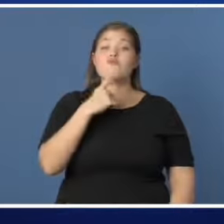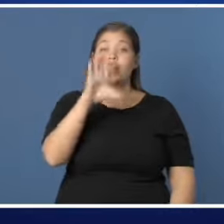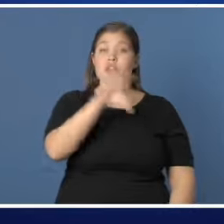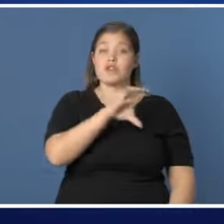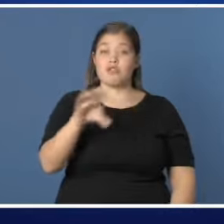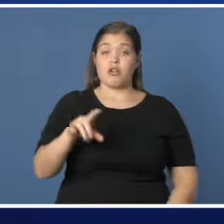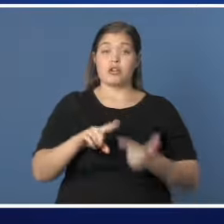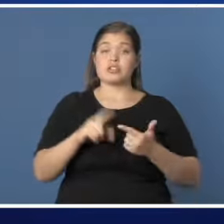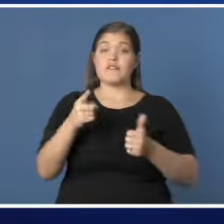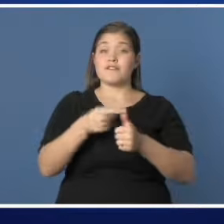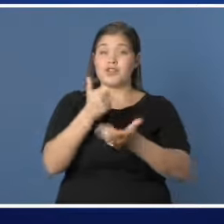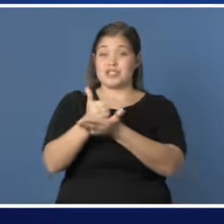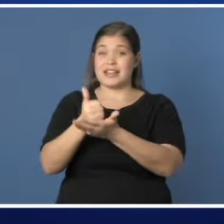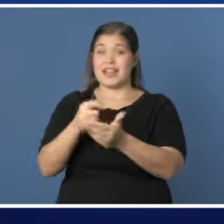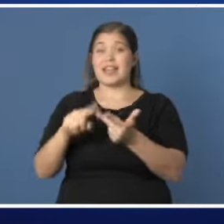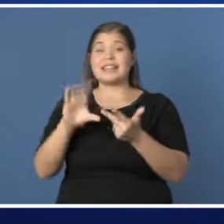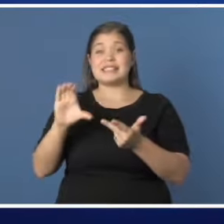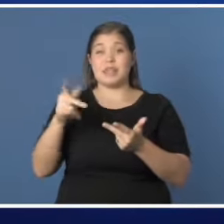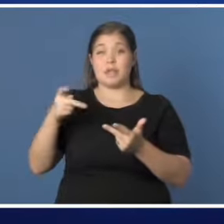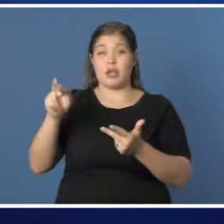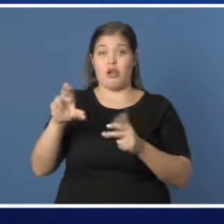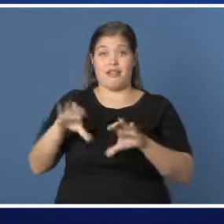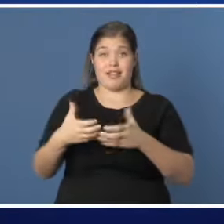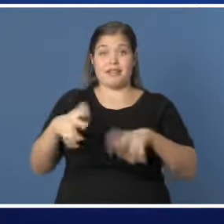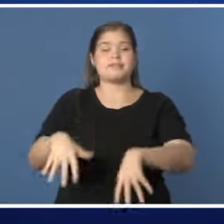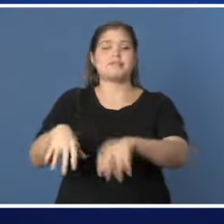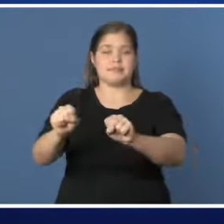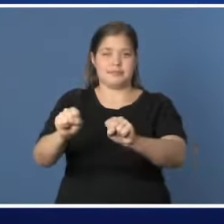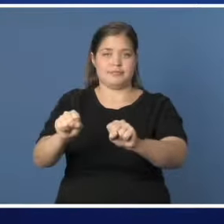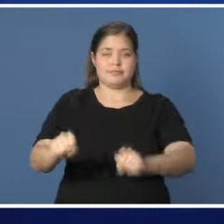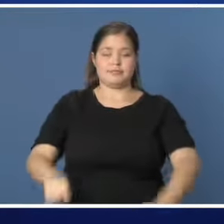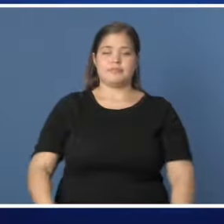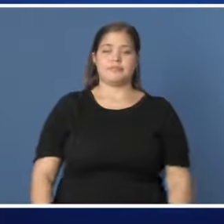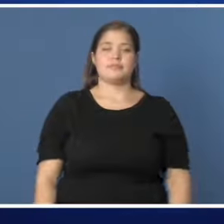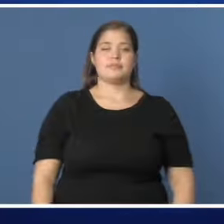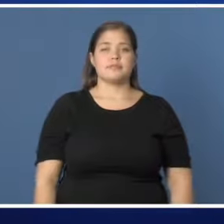Take a Red Cross first aid and CPR class.